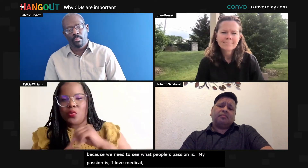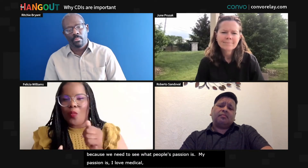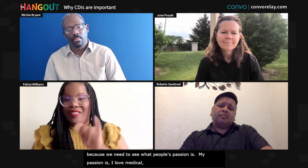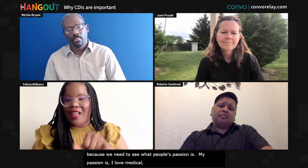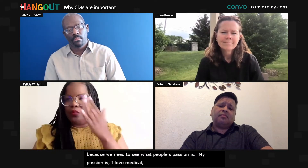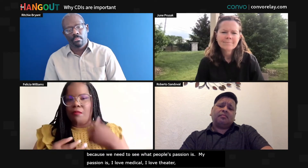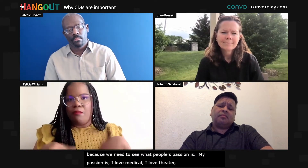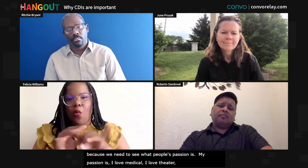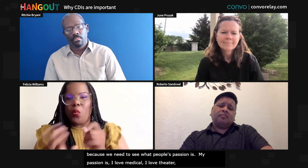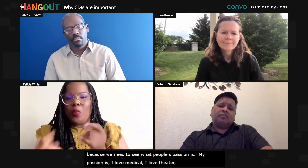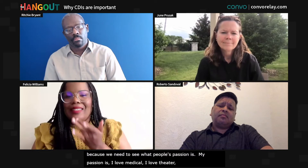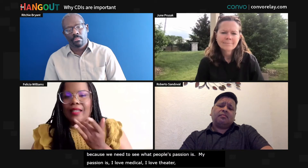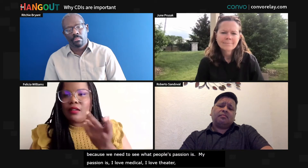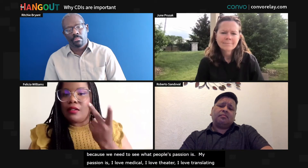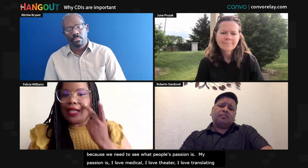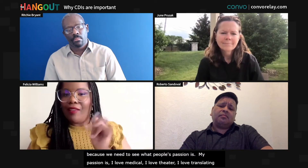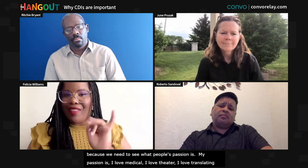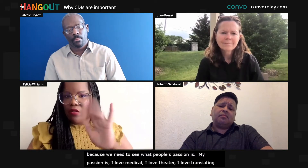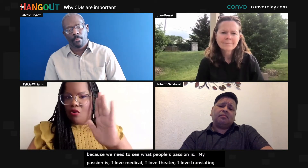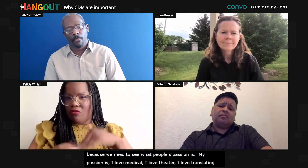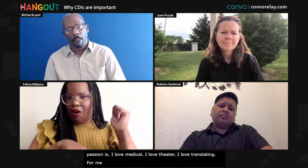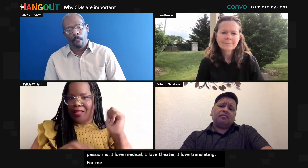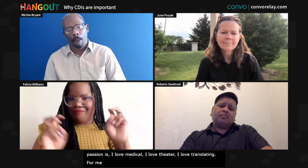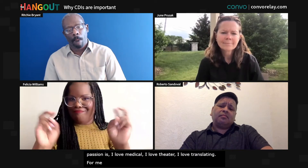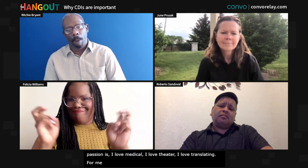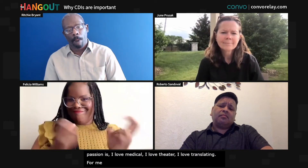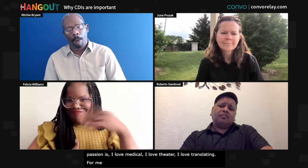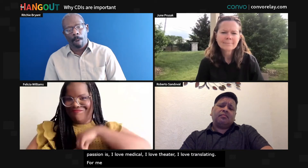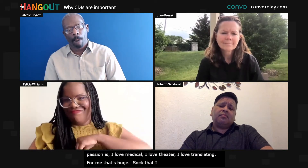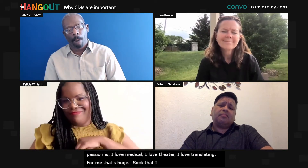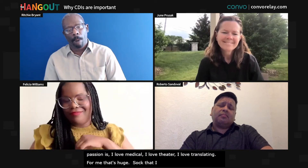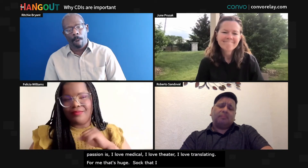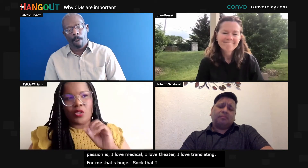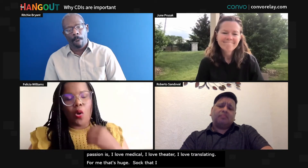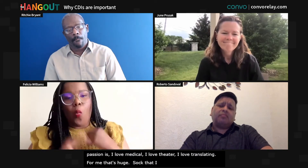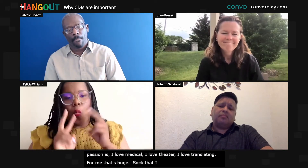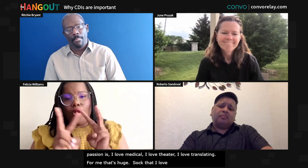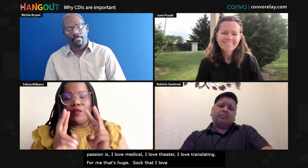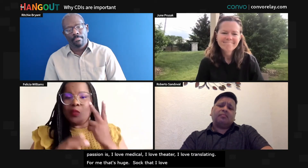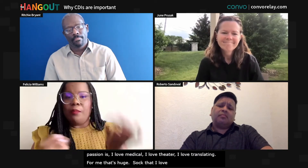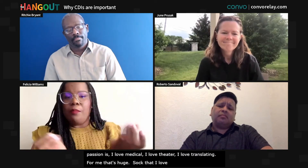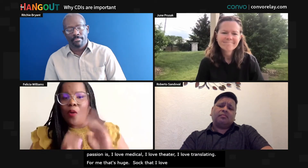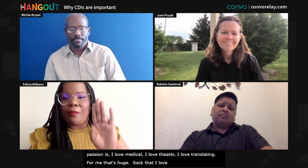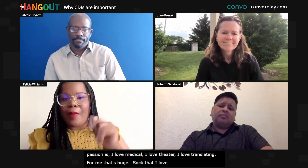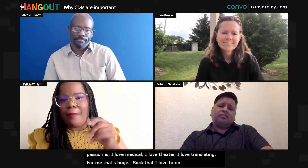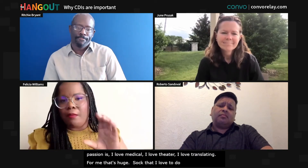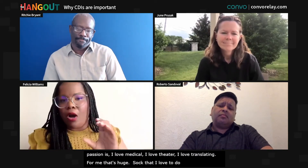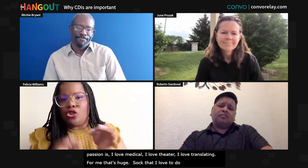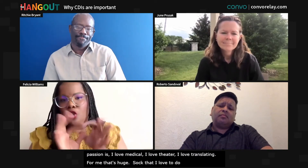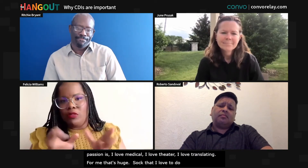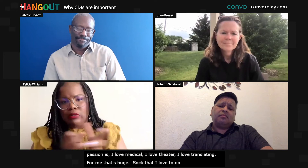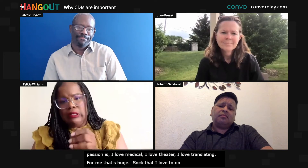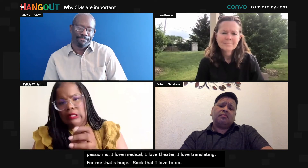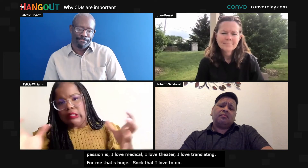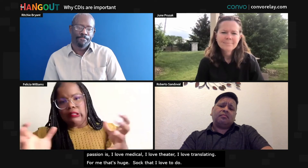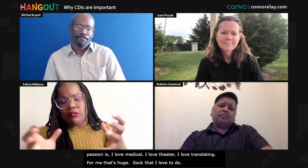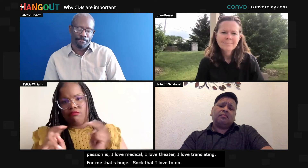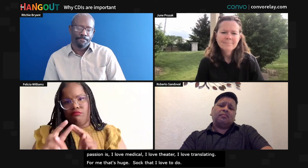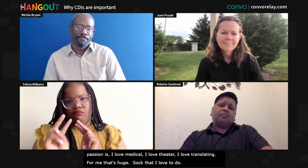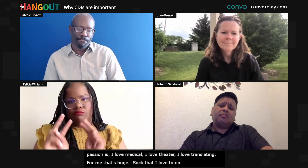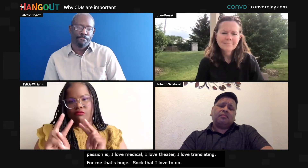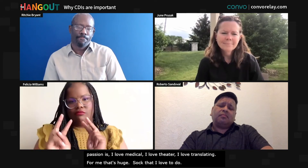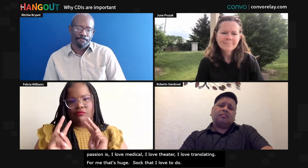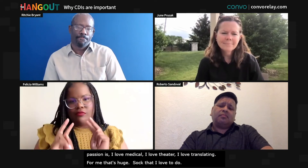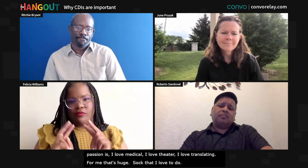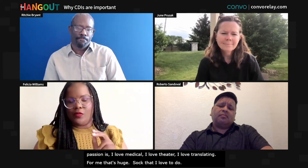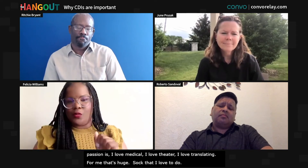For me, that's huge. That's just something that I love to do. And just, you got to try it before you realize what your calling is and what really your passion is. So I want to see more